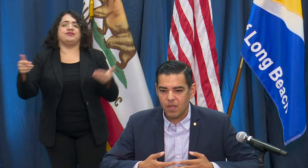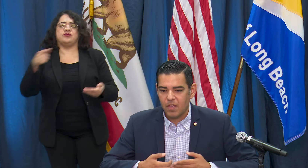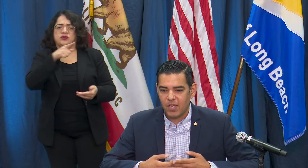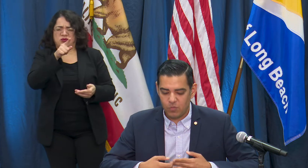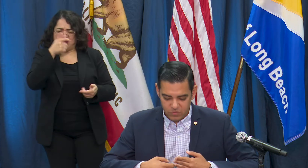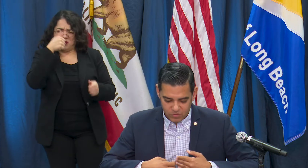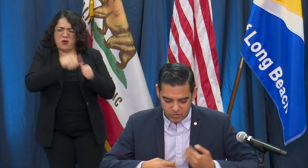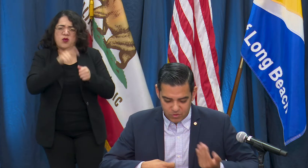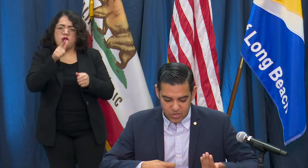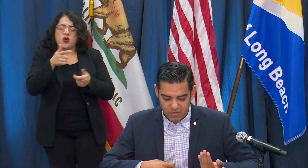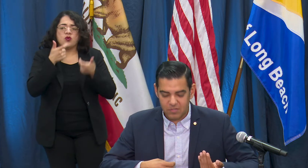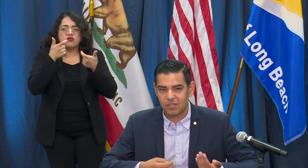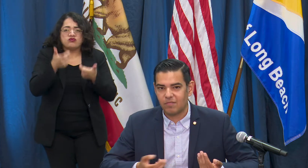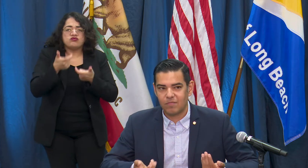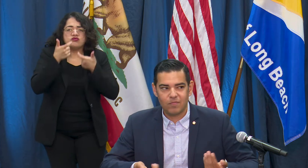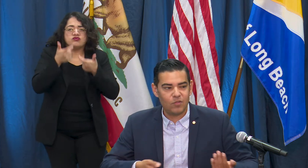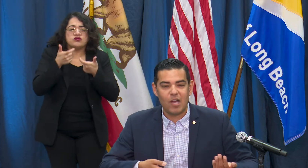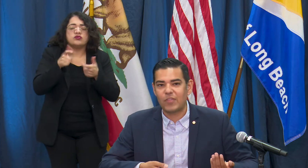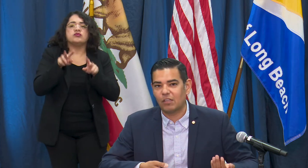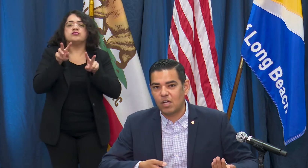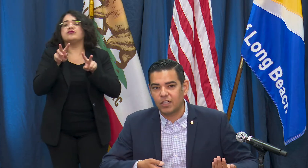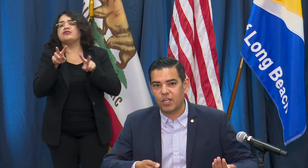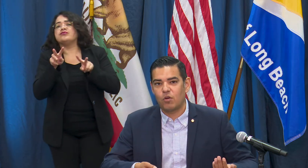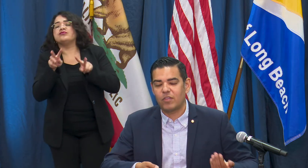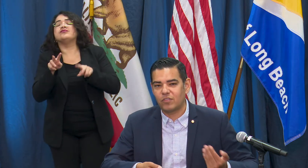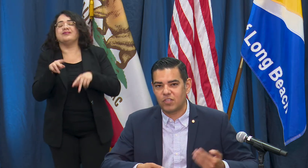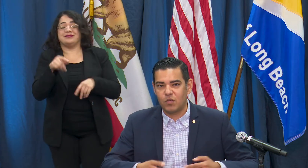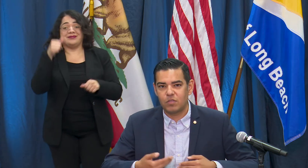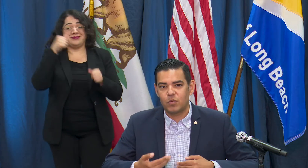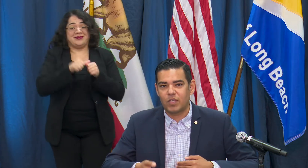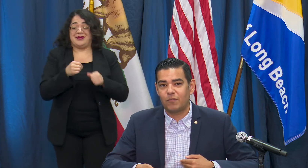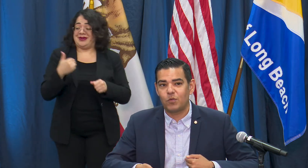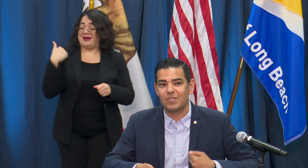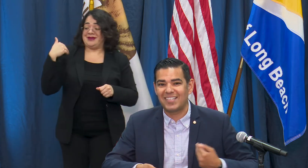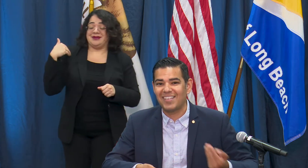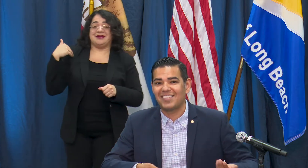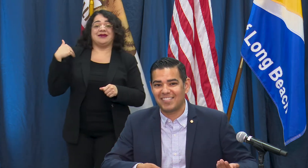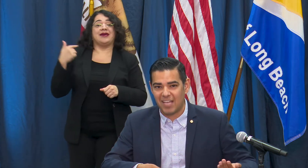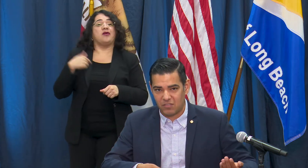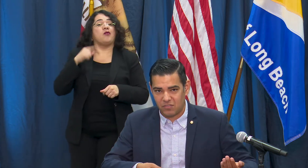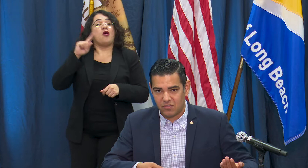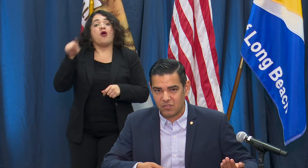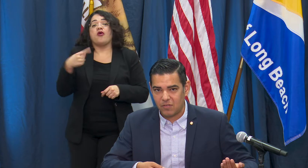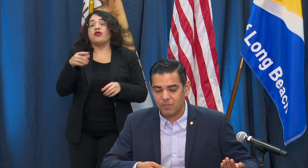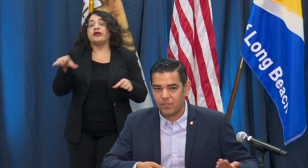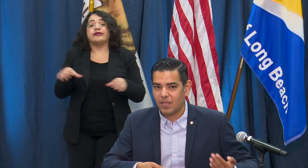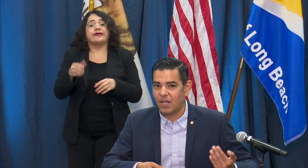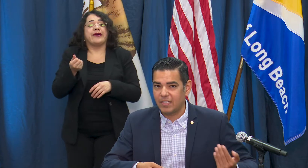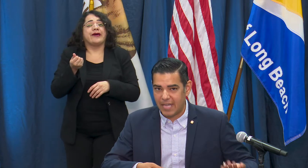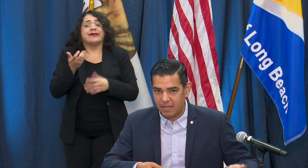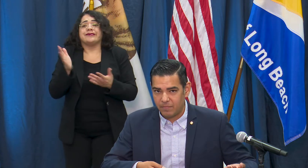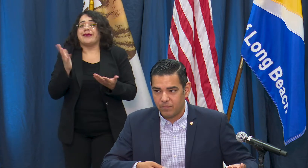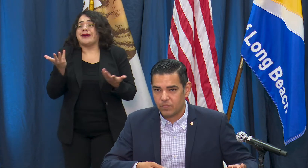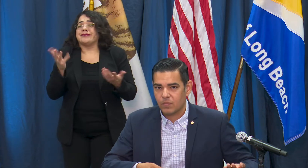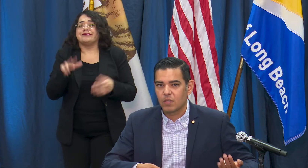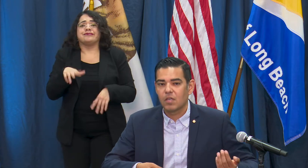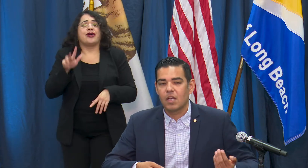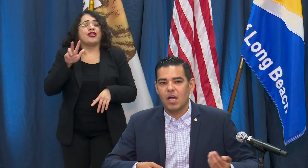on, it was just not that long ago that the city was doing a few dozen tests a